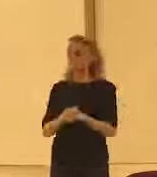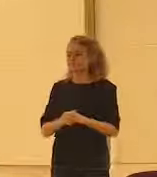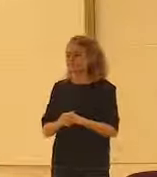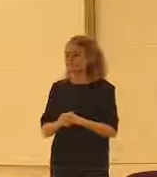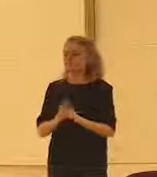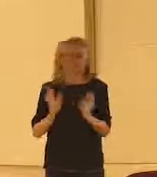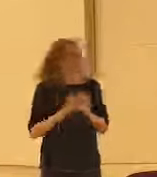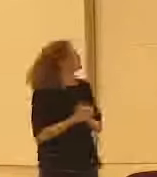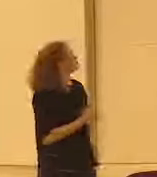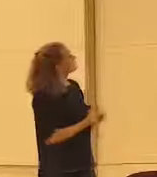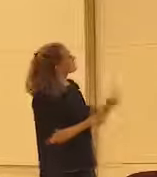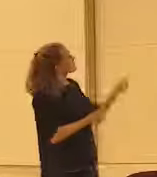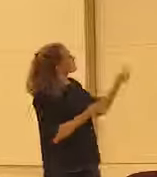will know best.